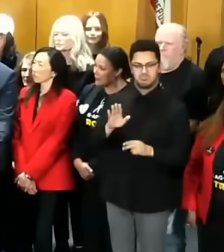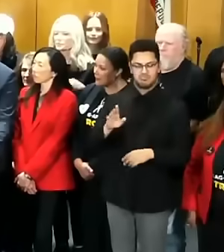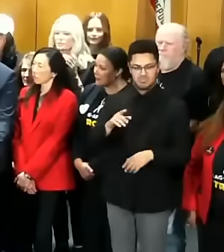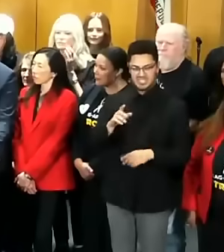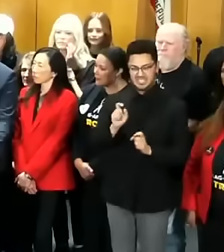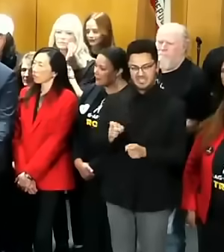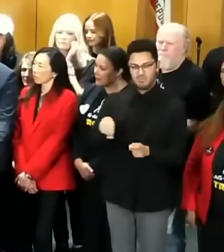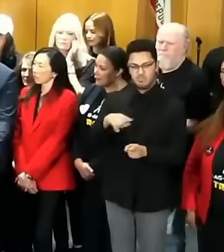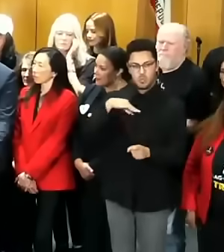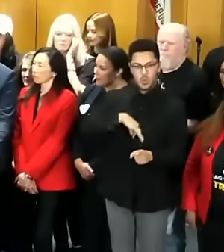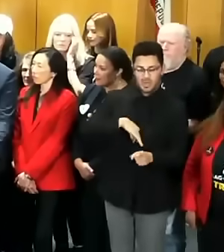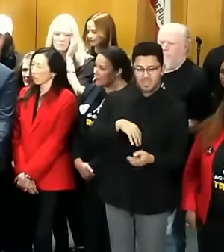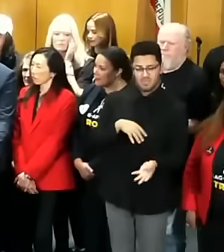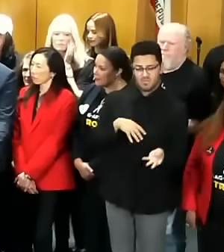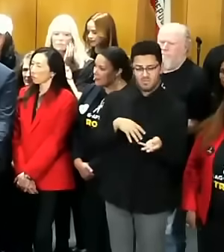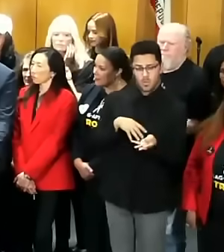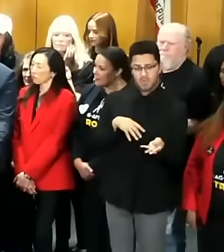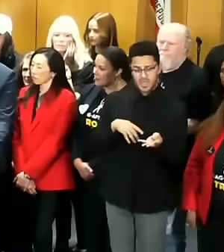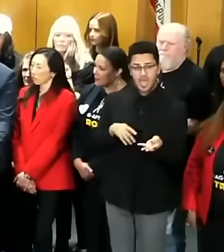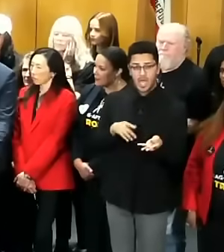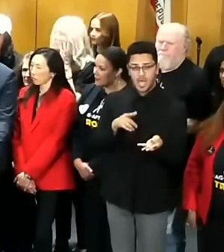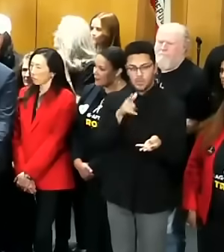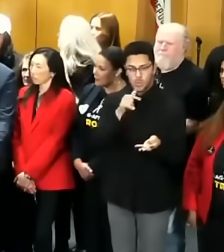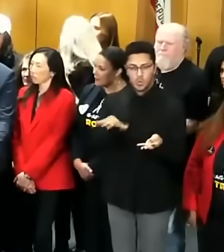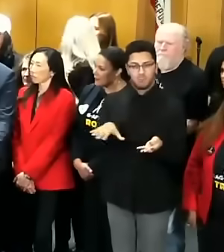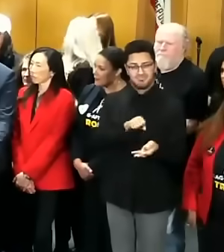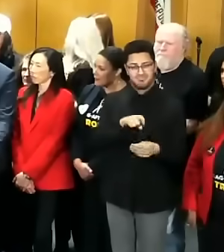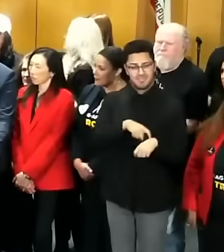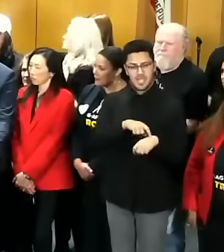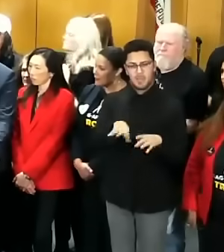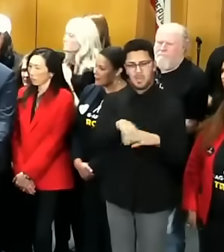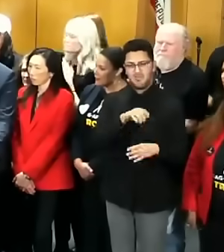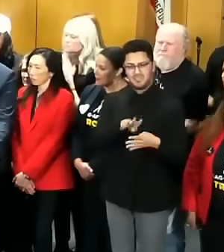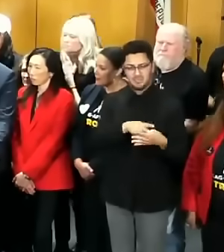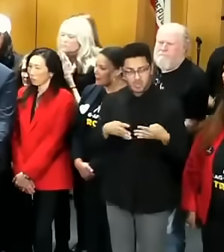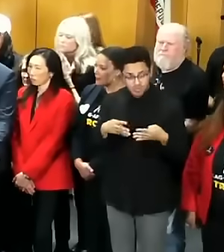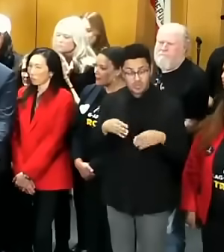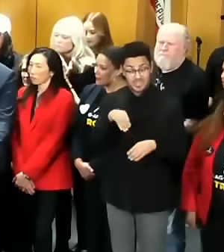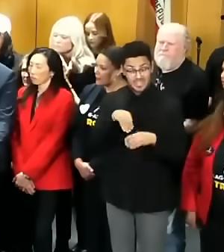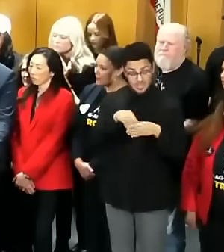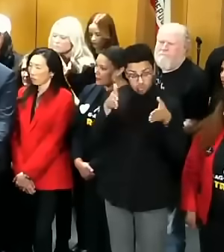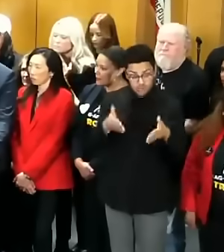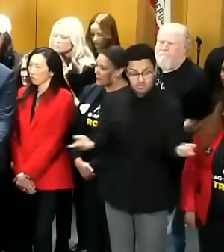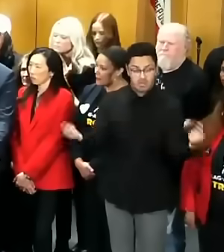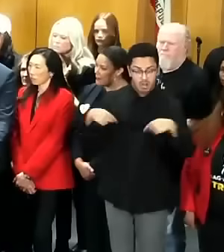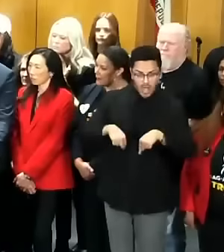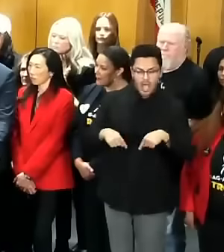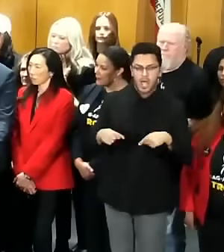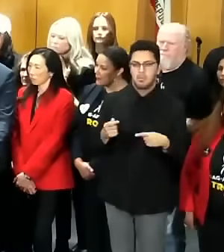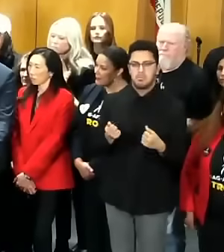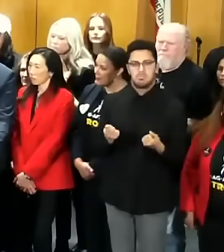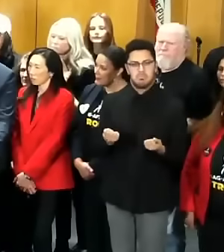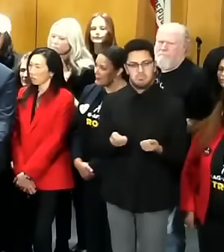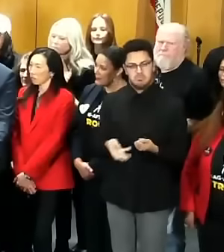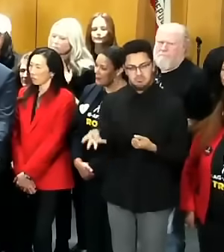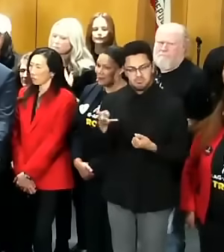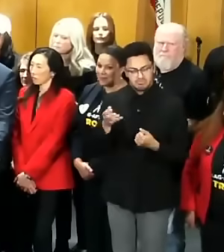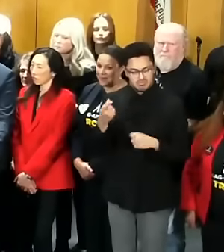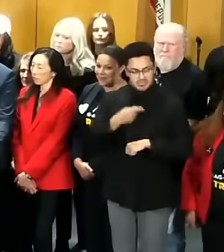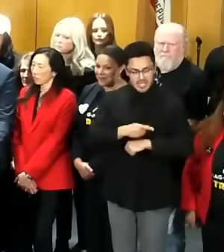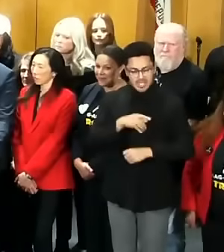were willing to take the time out of their schedule to come in person, to spend a number of days here in our office, which is definitely a